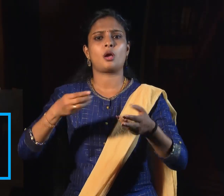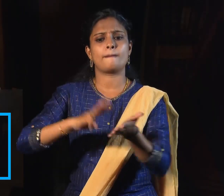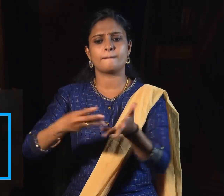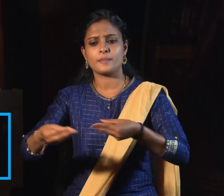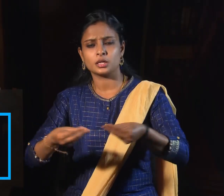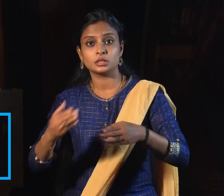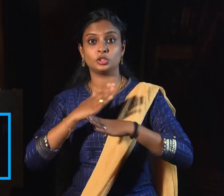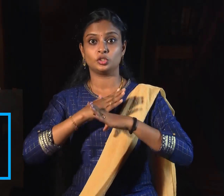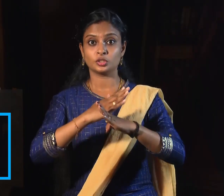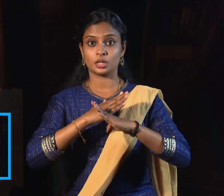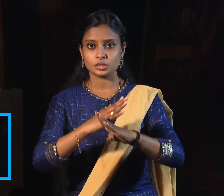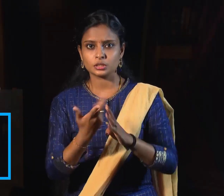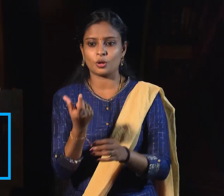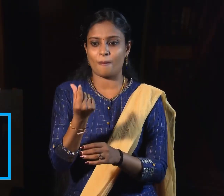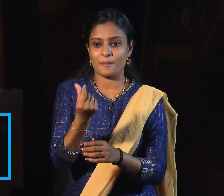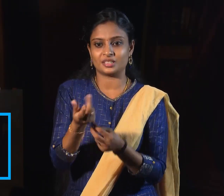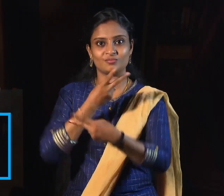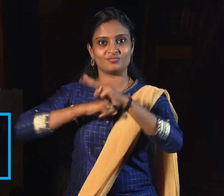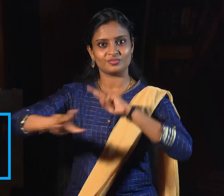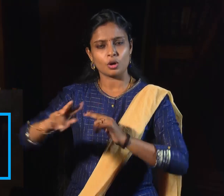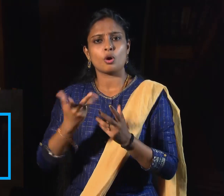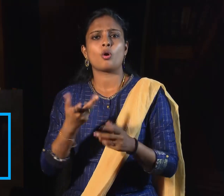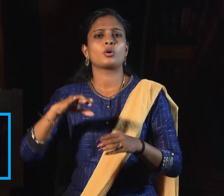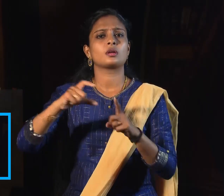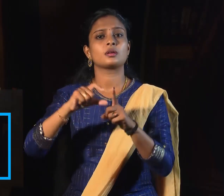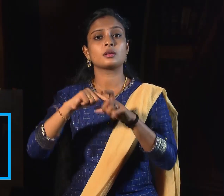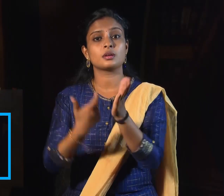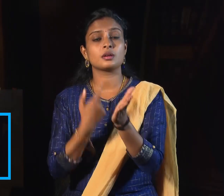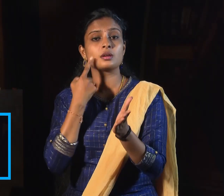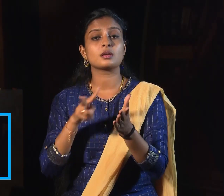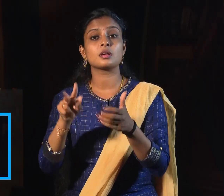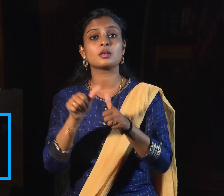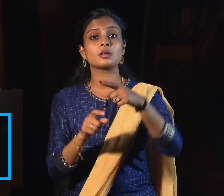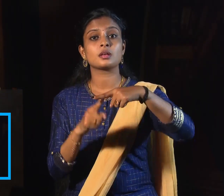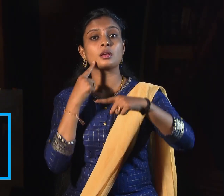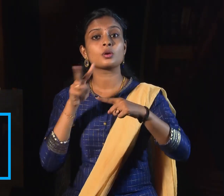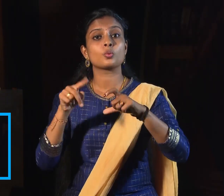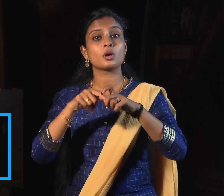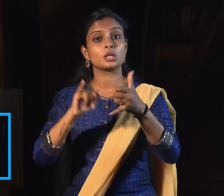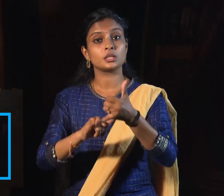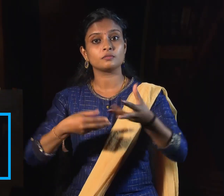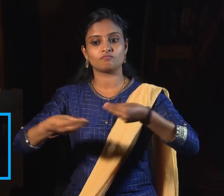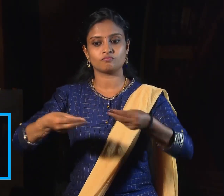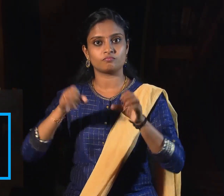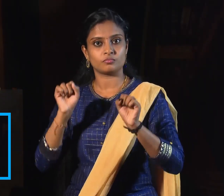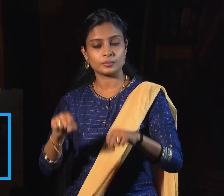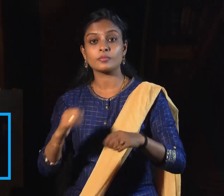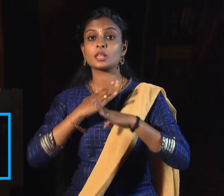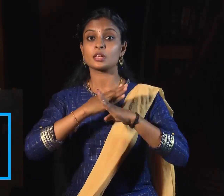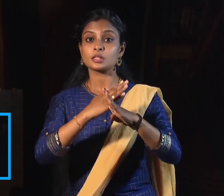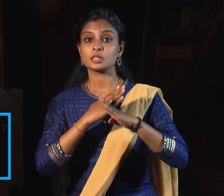as shares, currencies, commodities, and derivatives. Shares are traded on a stock